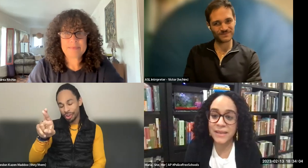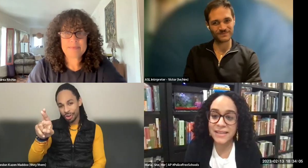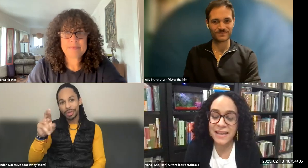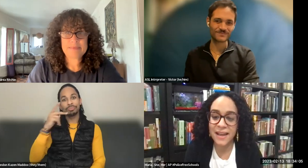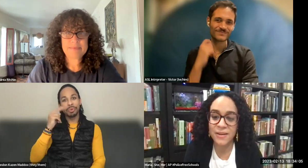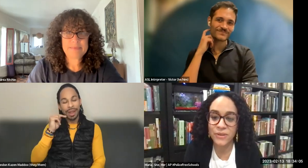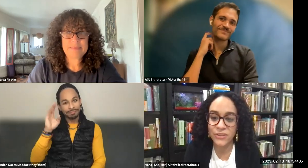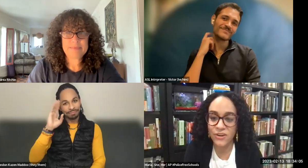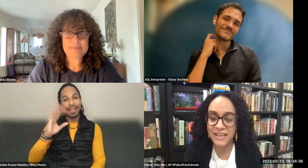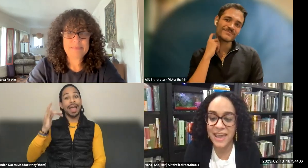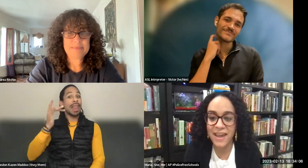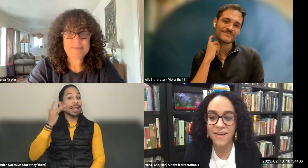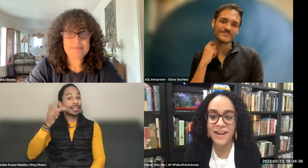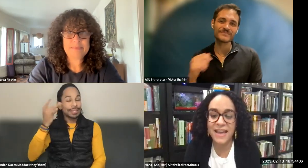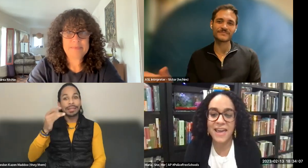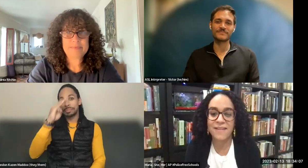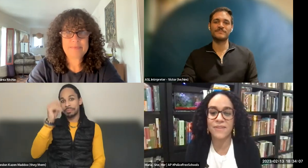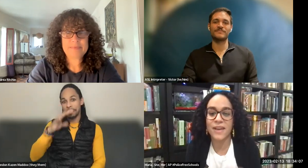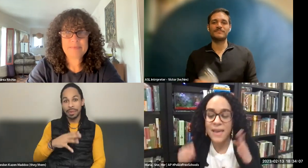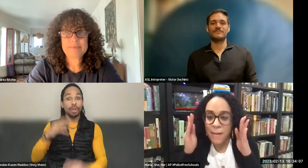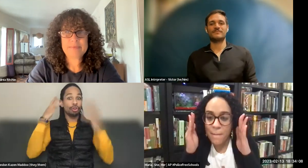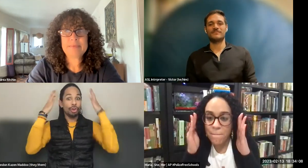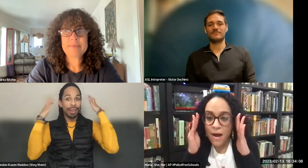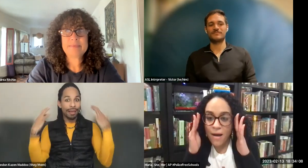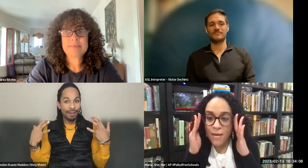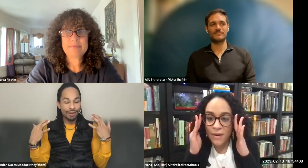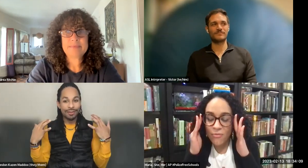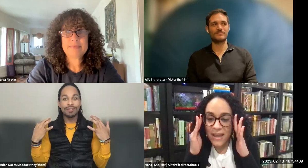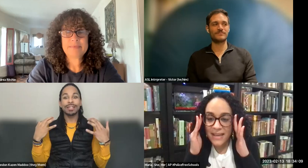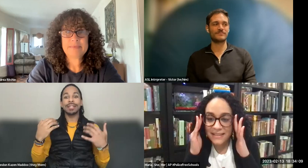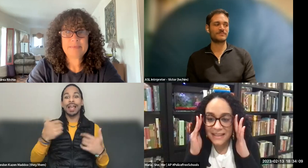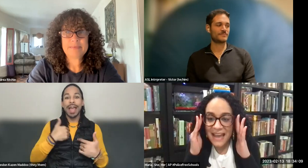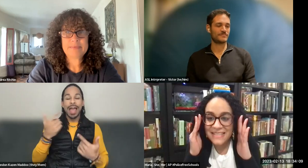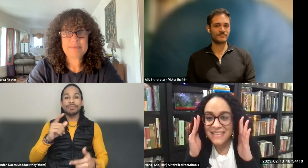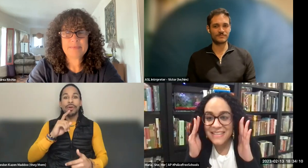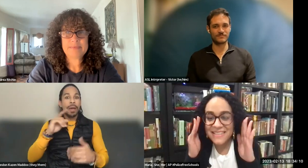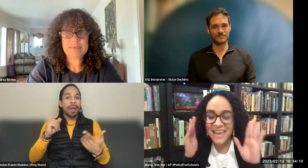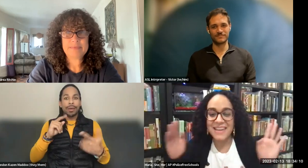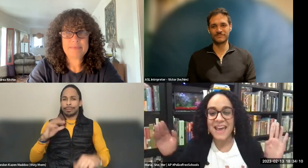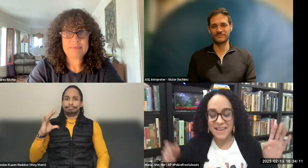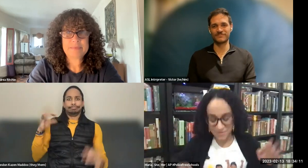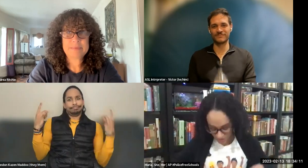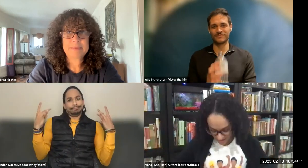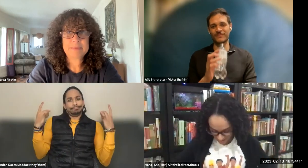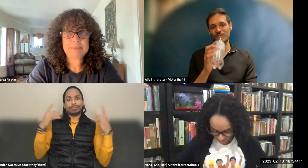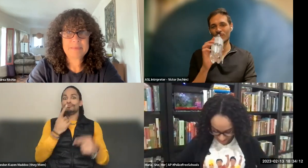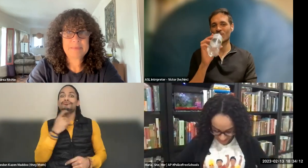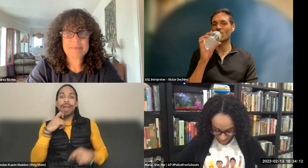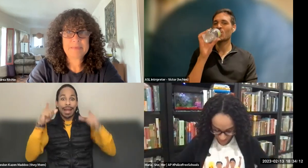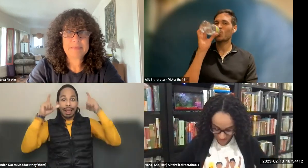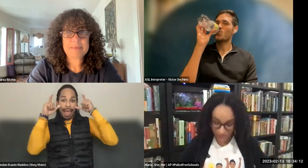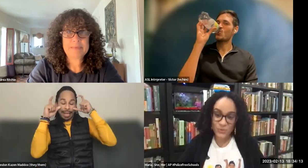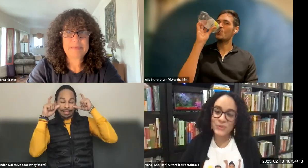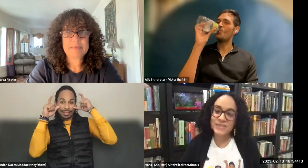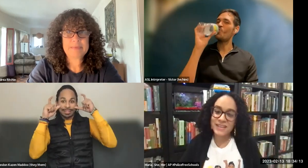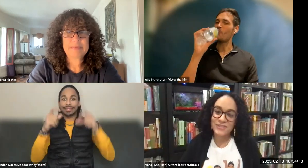Black woman with curly hair. I have bomb red glasses, and I am wearing my Police